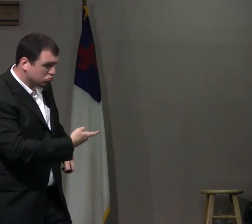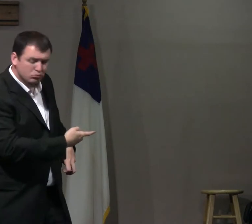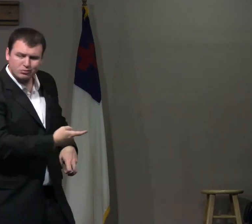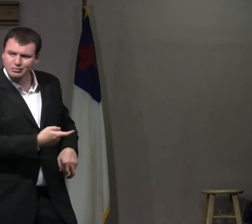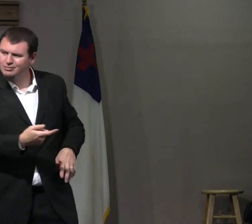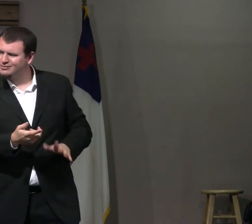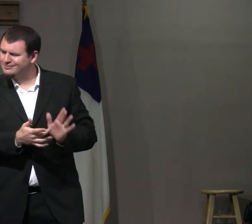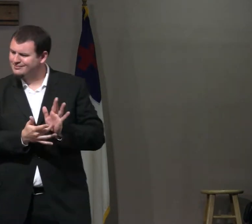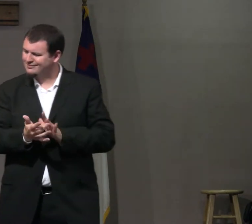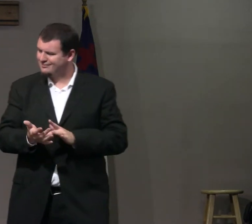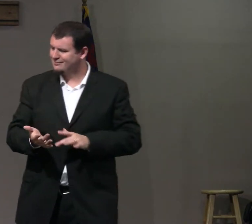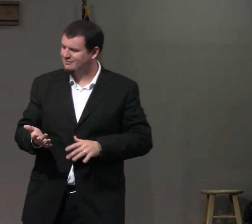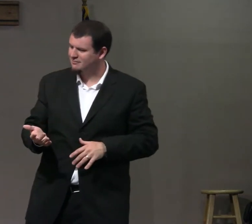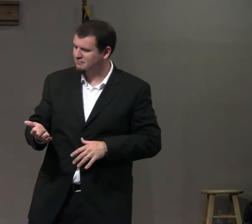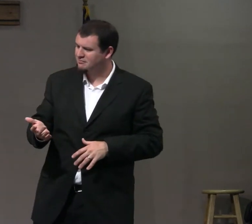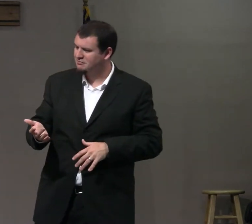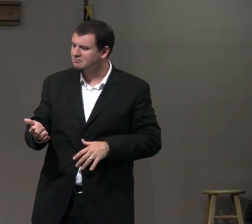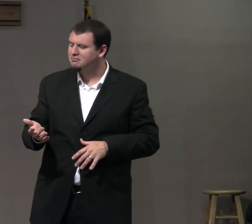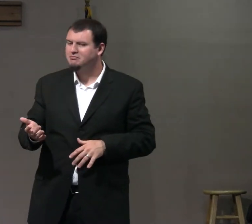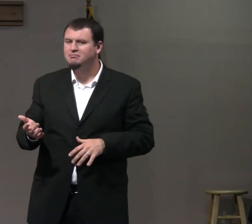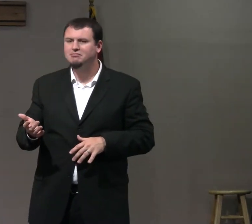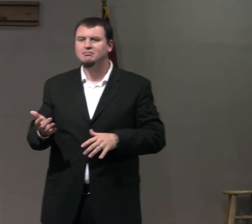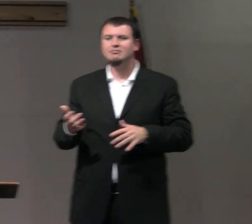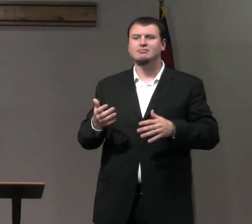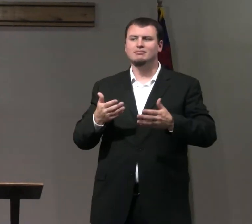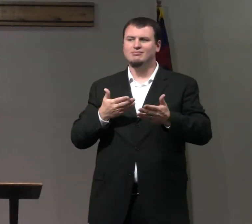we want to sit next to you on the throne.